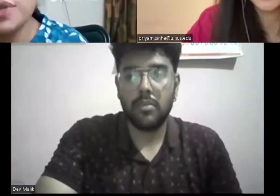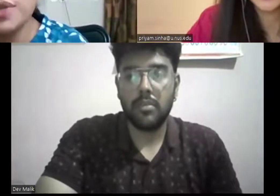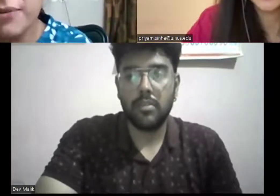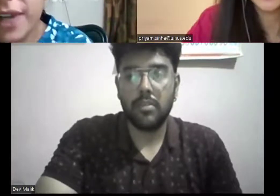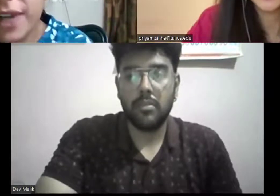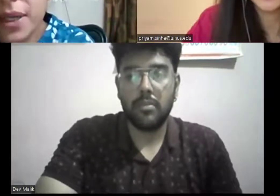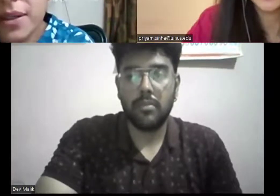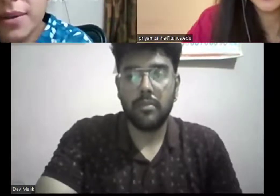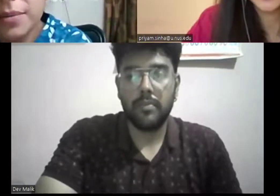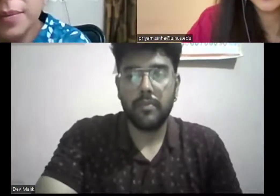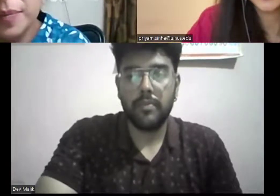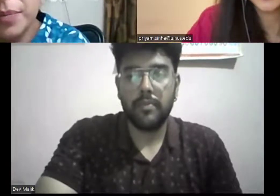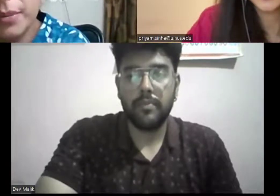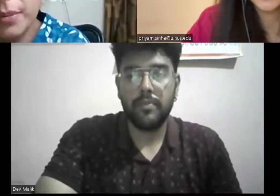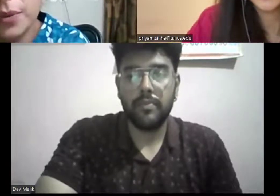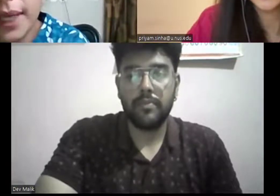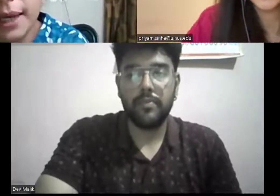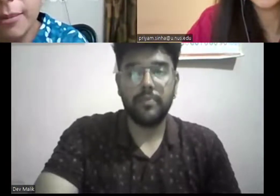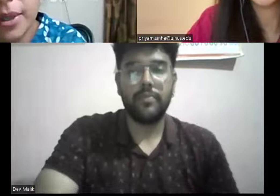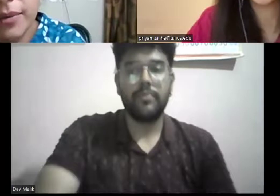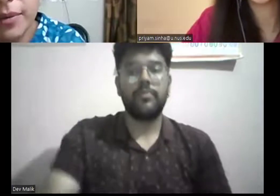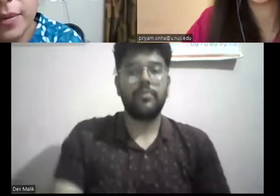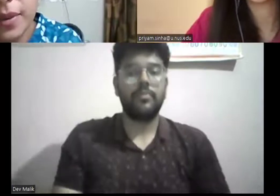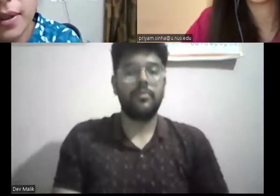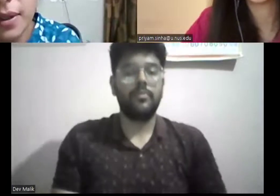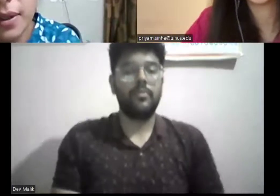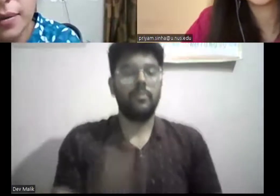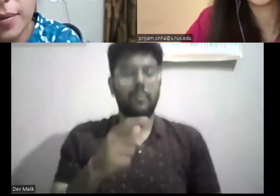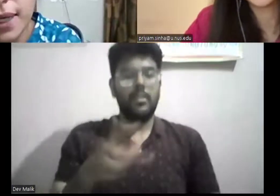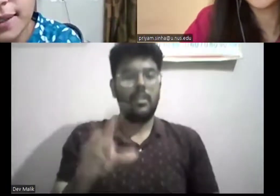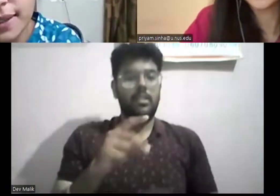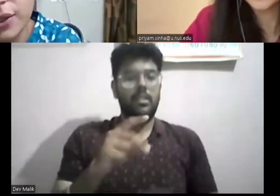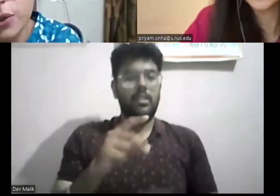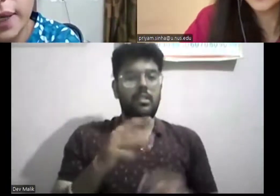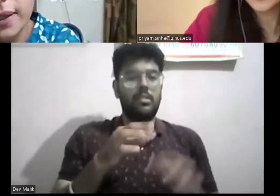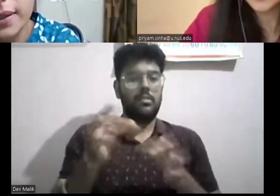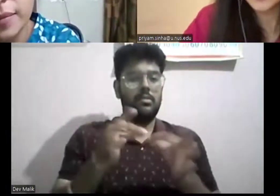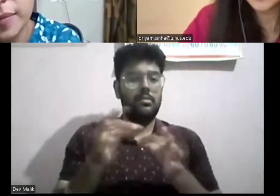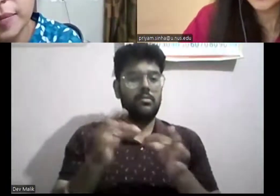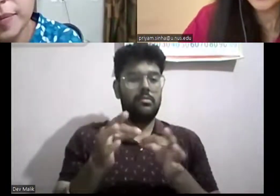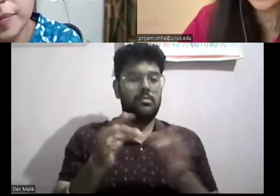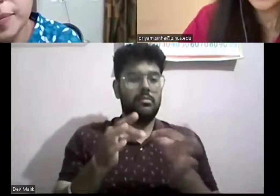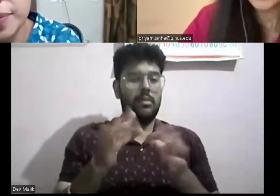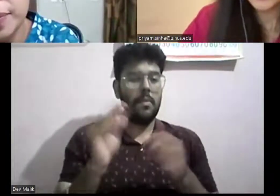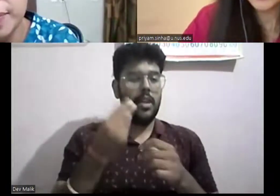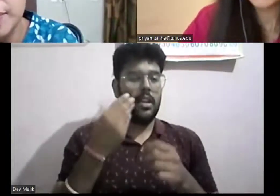Himani, can you reframe it? Maybe it would help me answering you better.